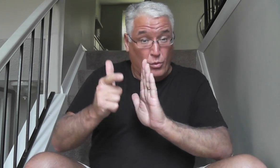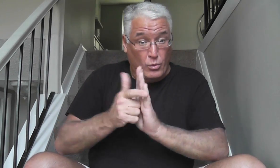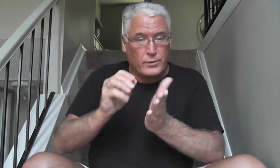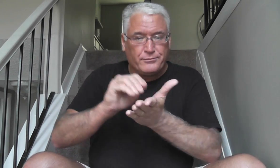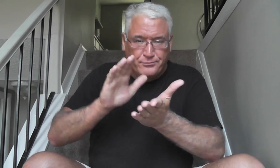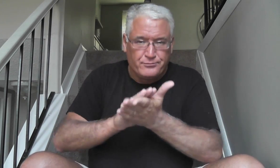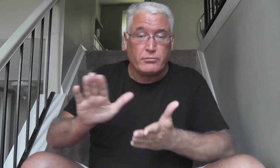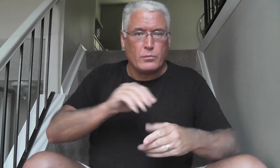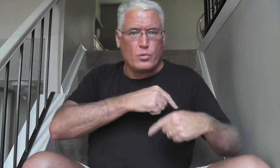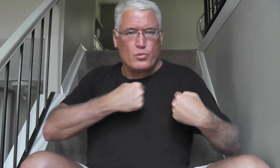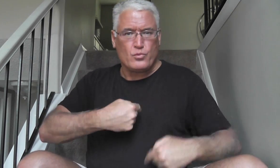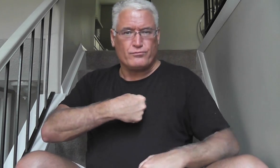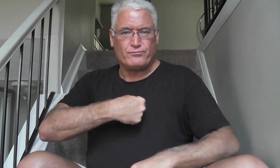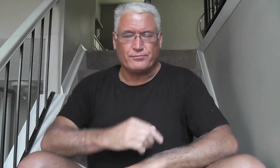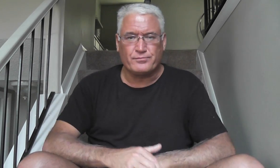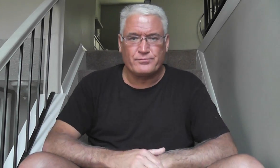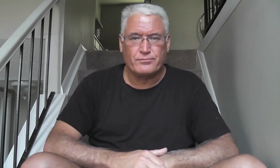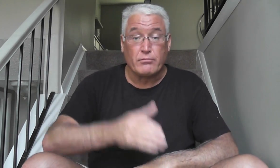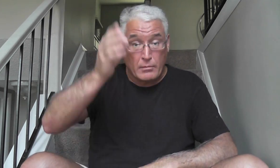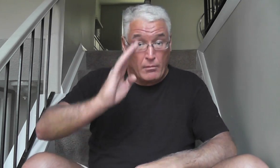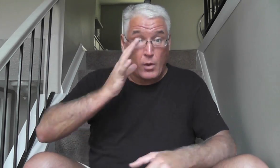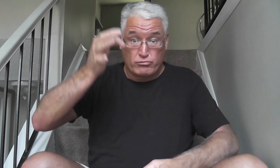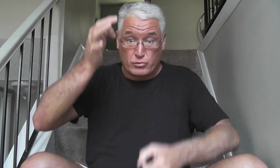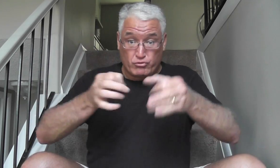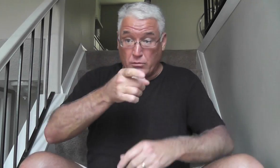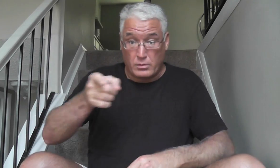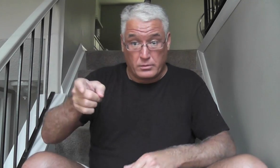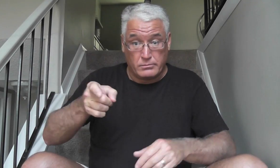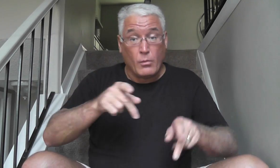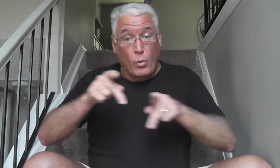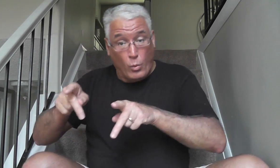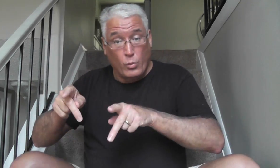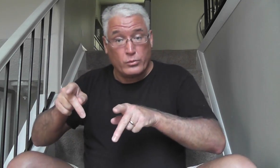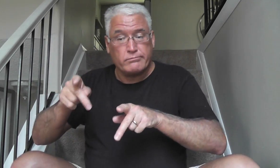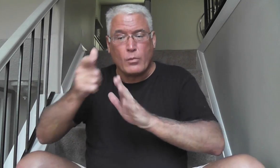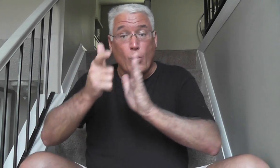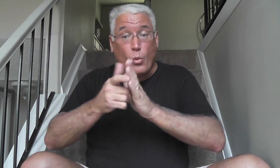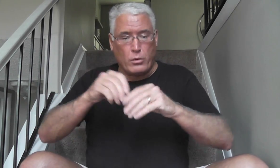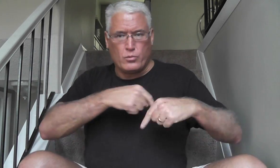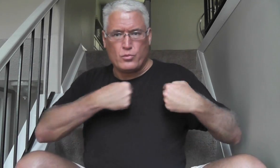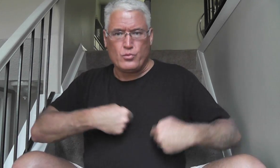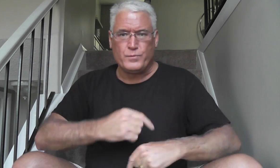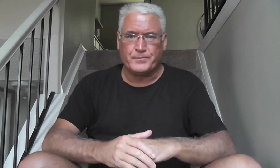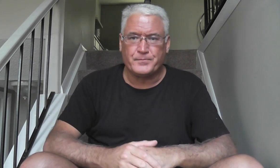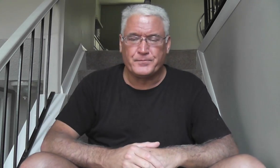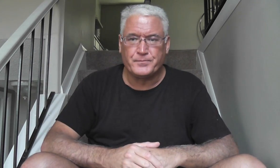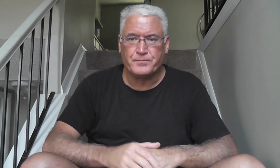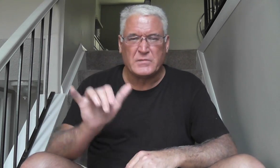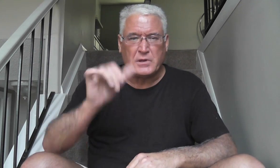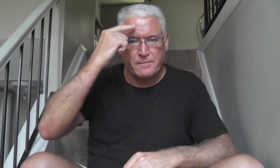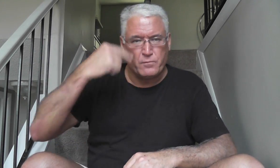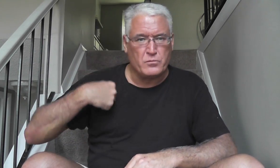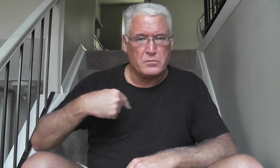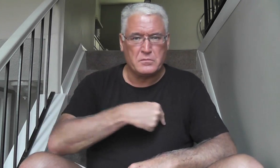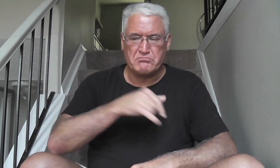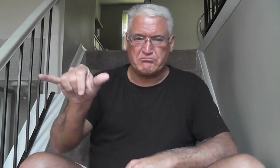moral law, and it was written on their hearts, and God will judge them according to the law in their hearts. It's the same for